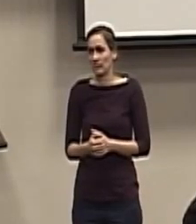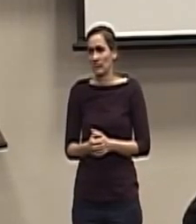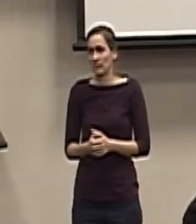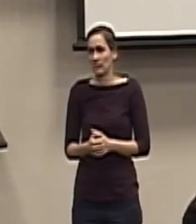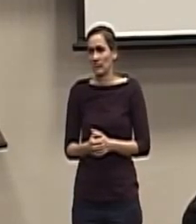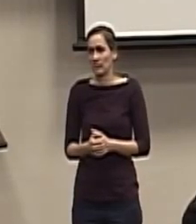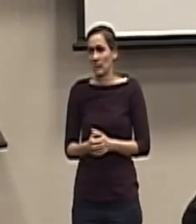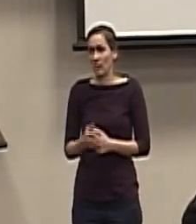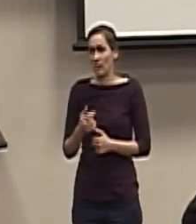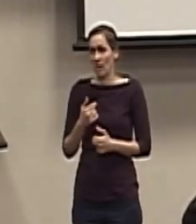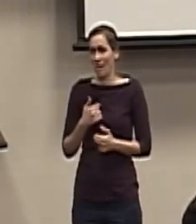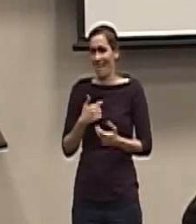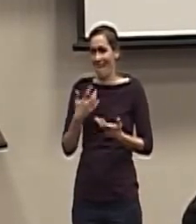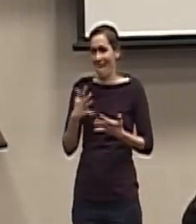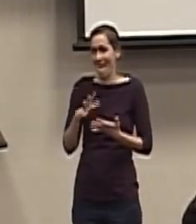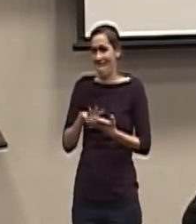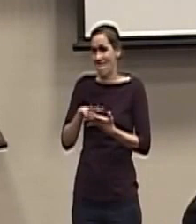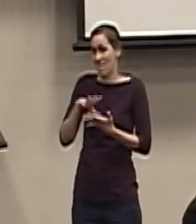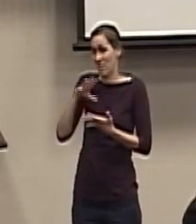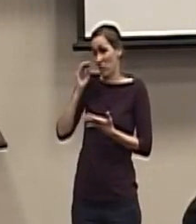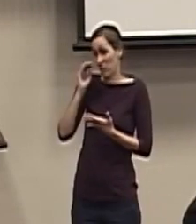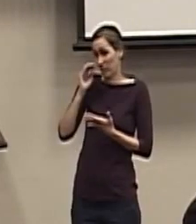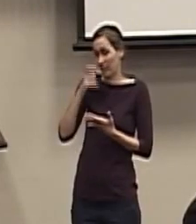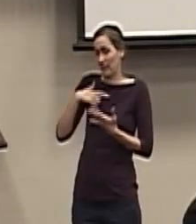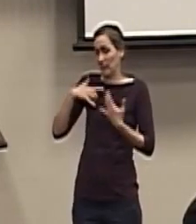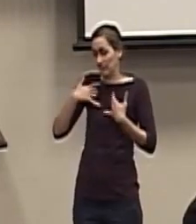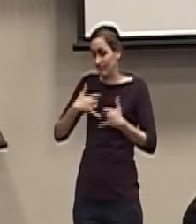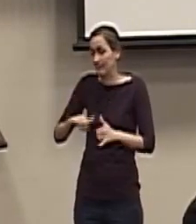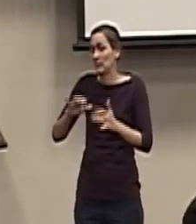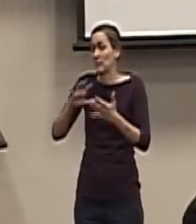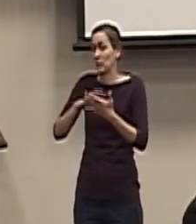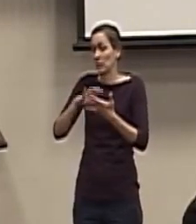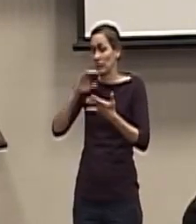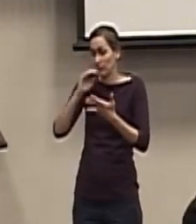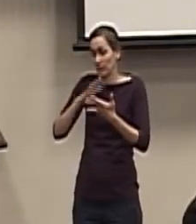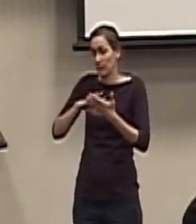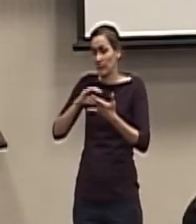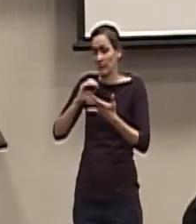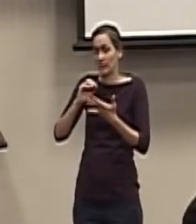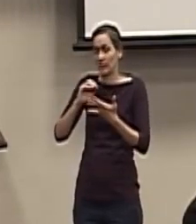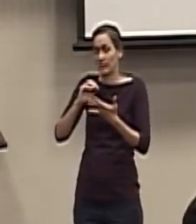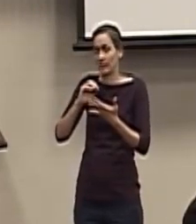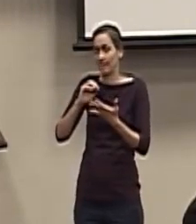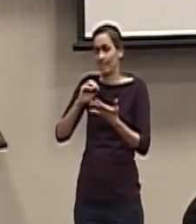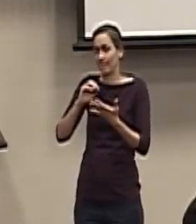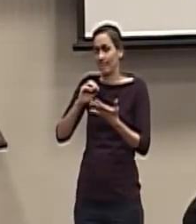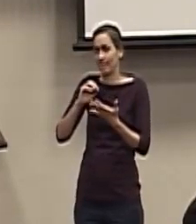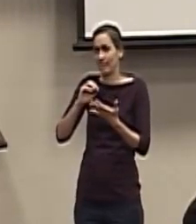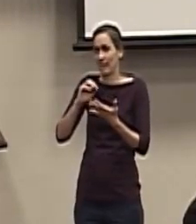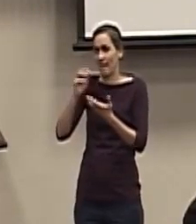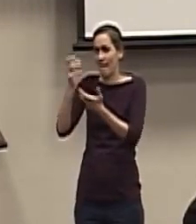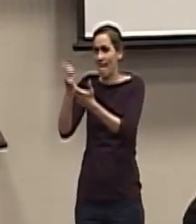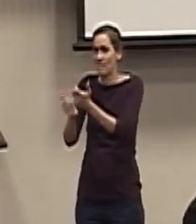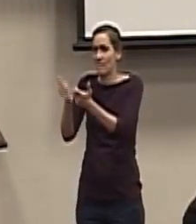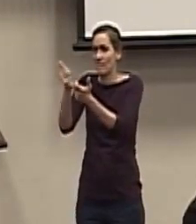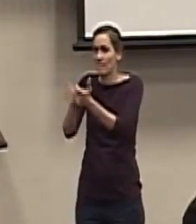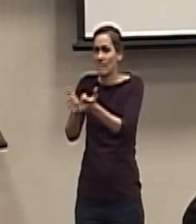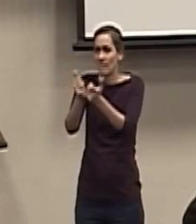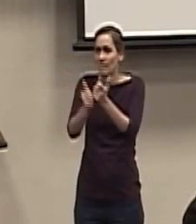What I've learned, what I'm still learning, is that there is a mission field in every